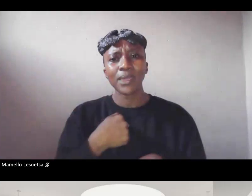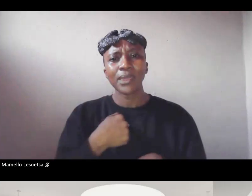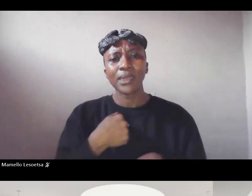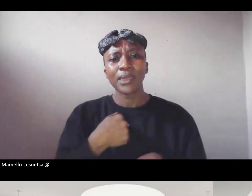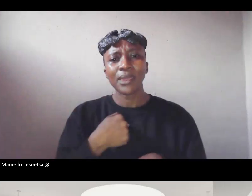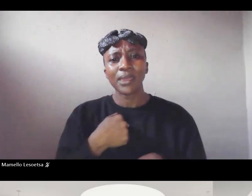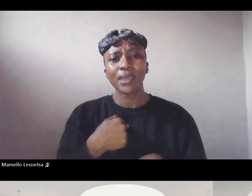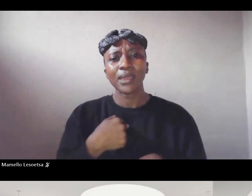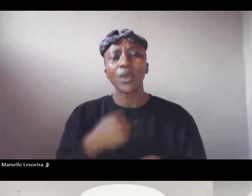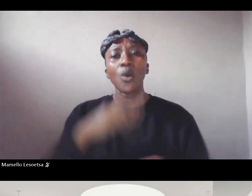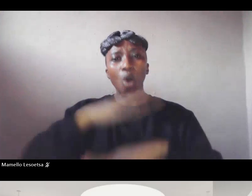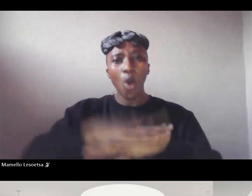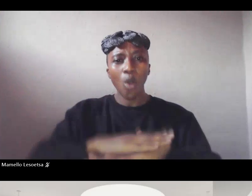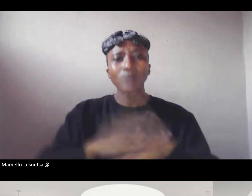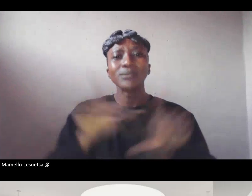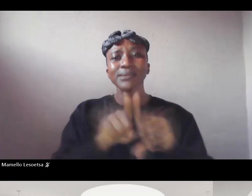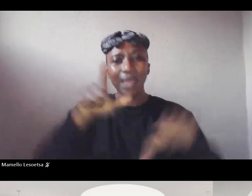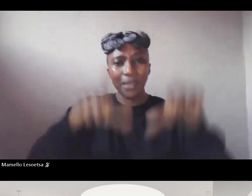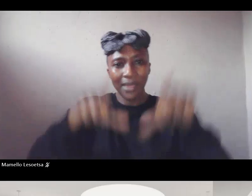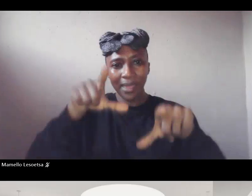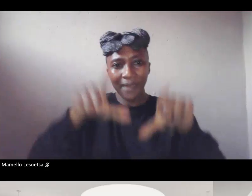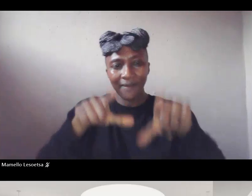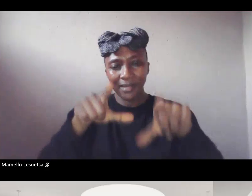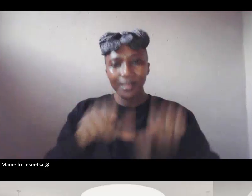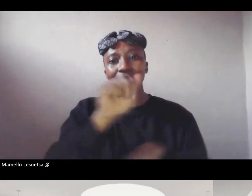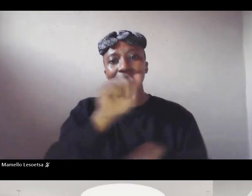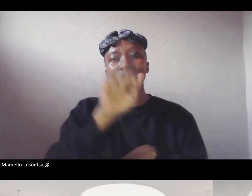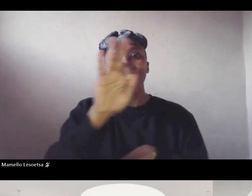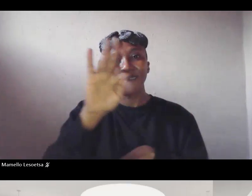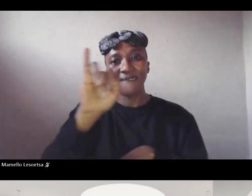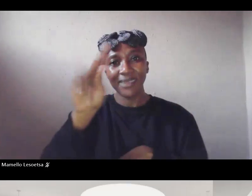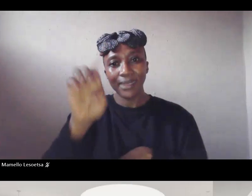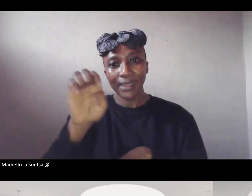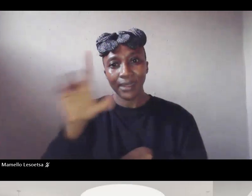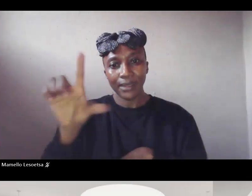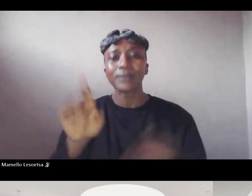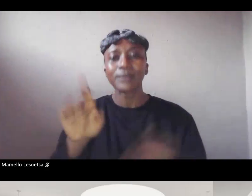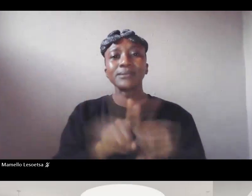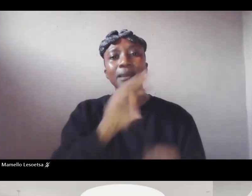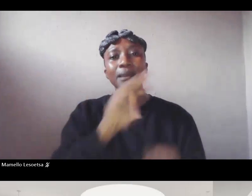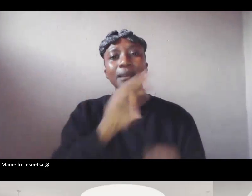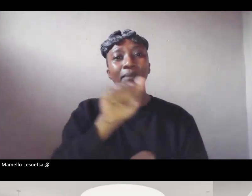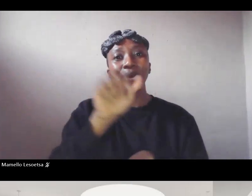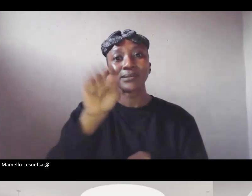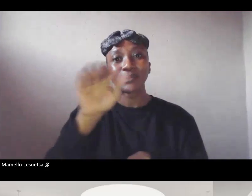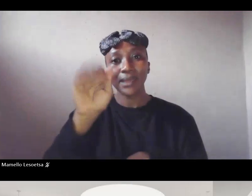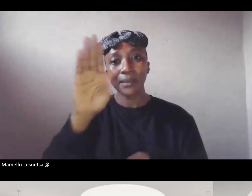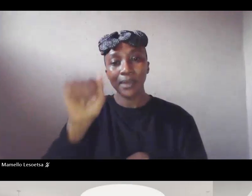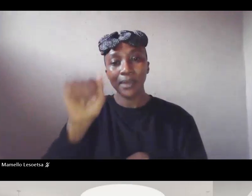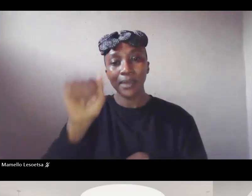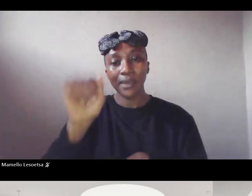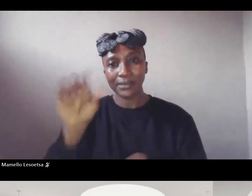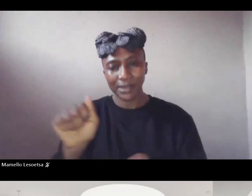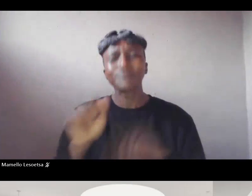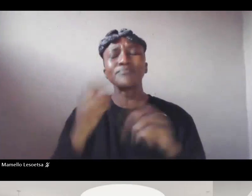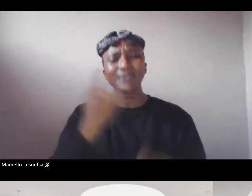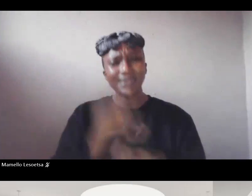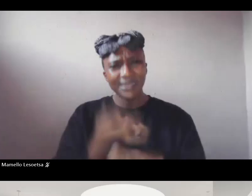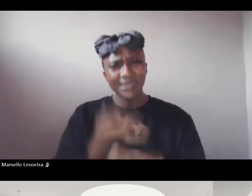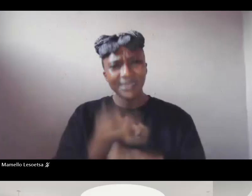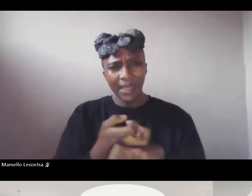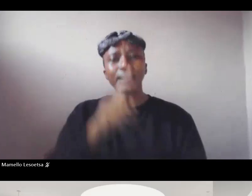as Afkile and Masabata. It's difficult when you have to accommodate for